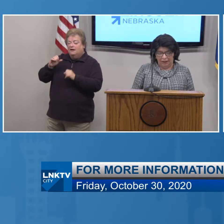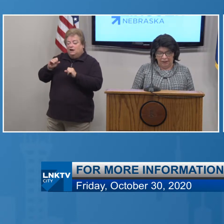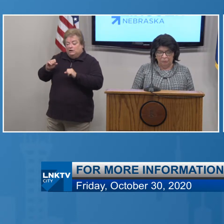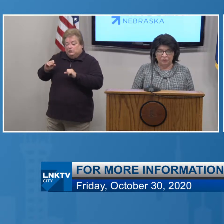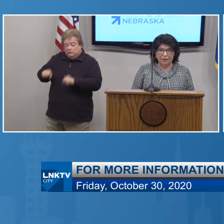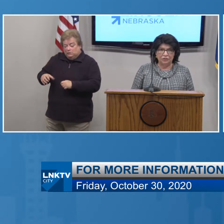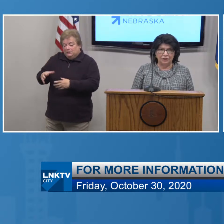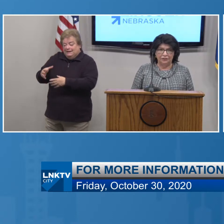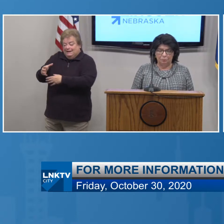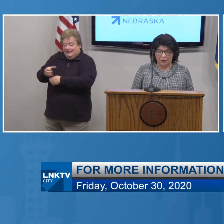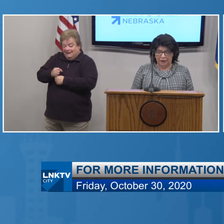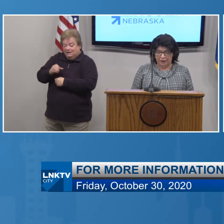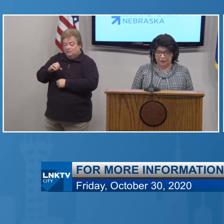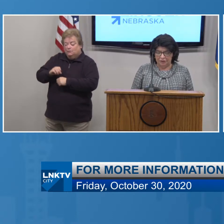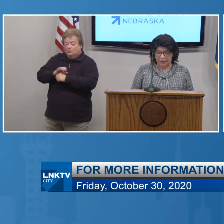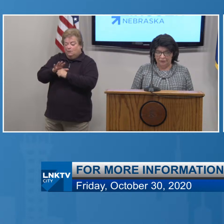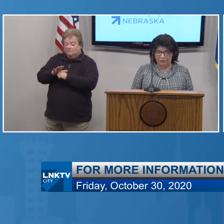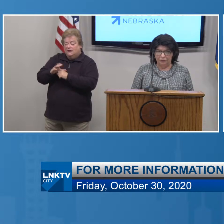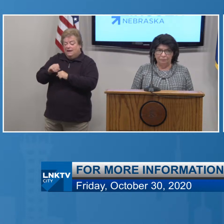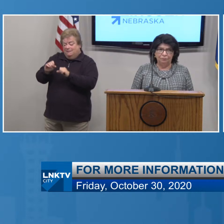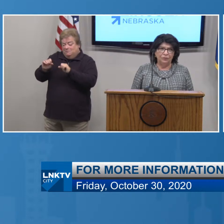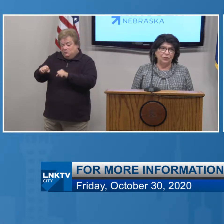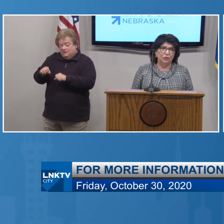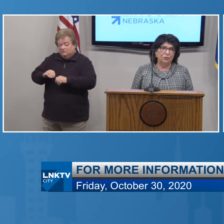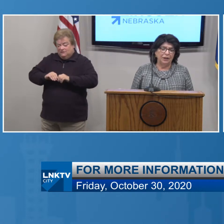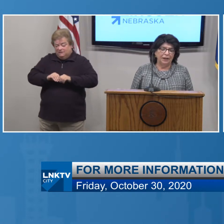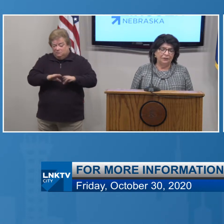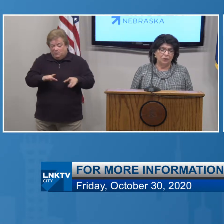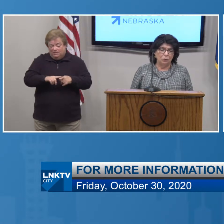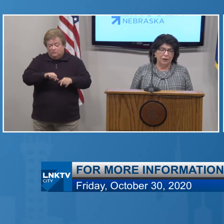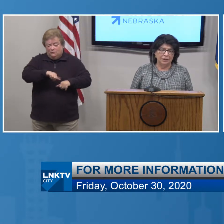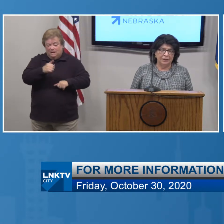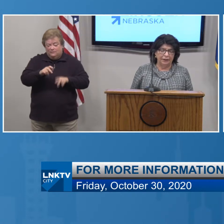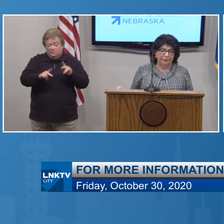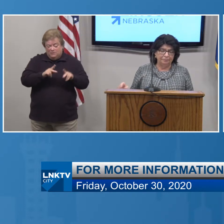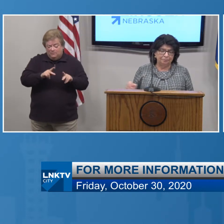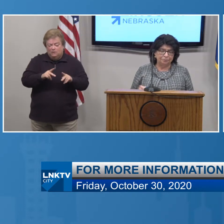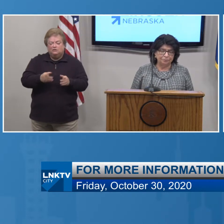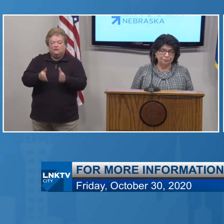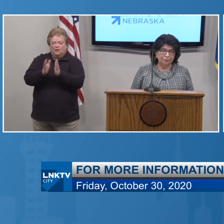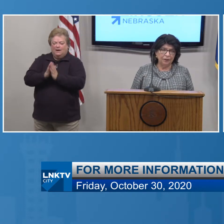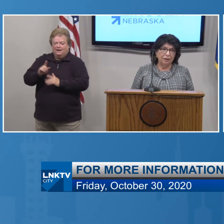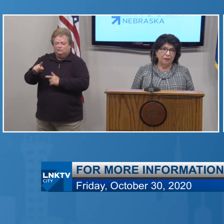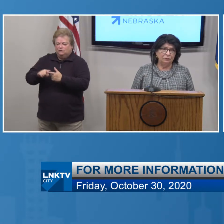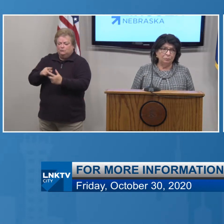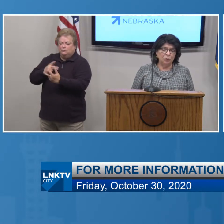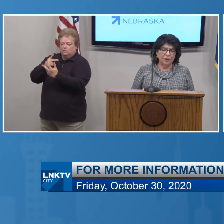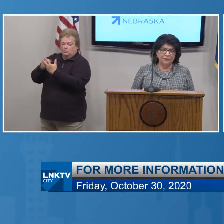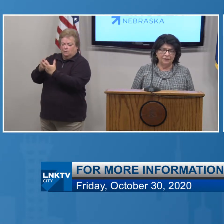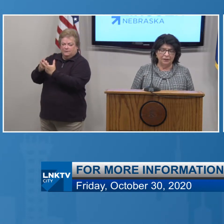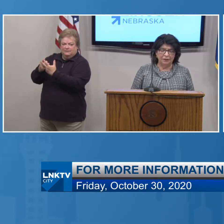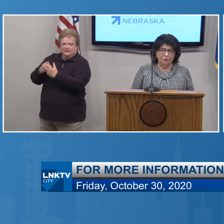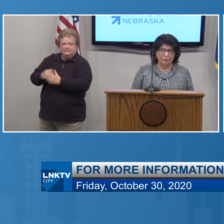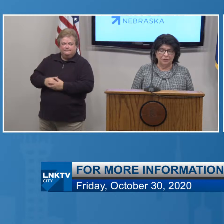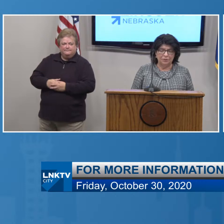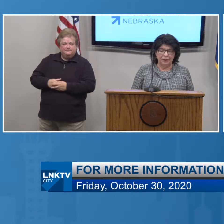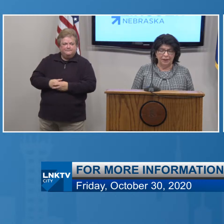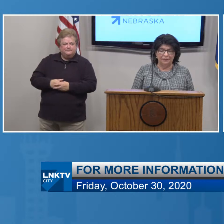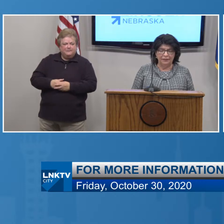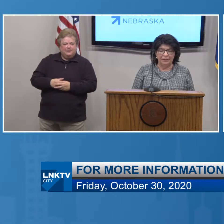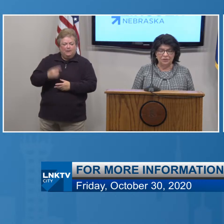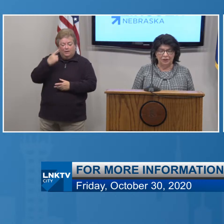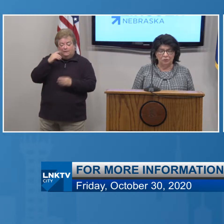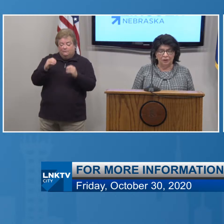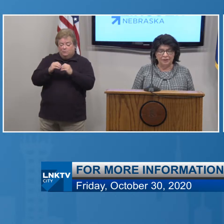COVID-19 and potentially spreading it to others, so you are asked to quarantine. For more information